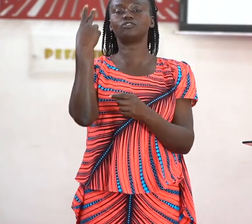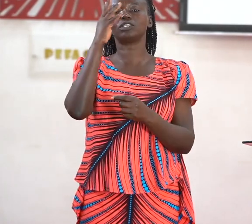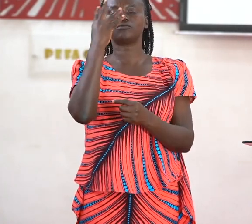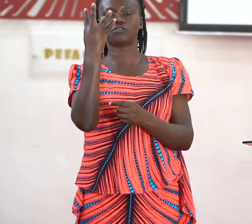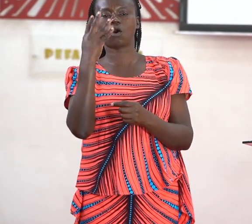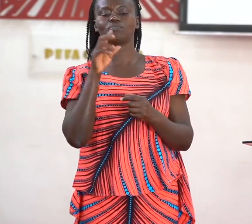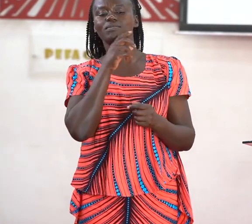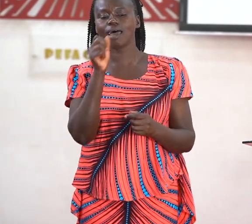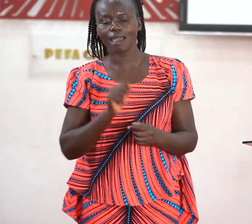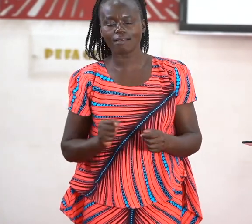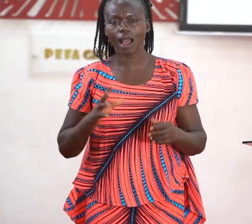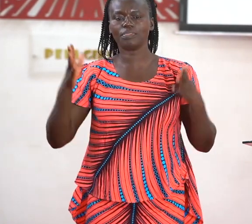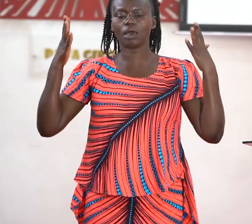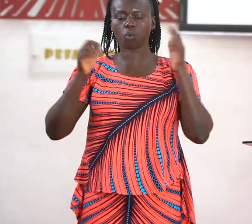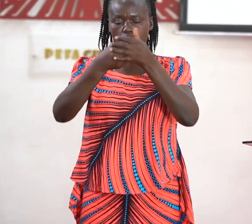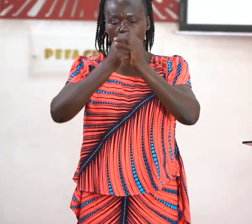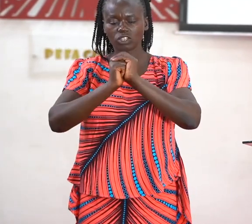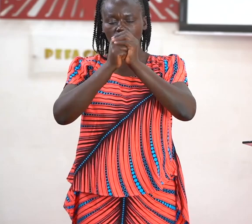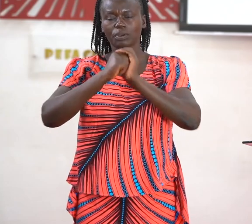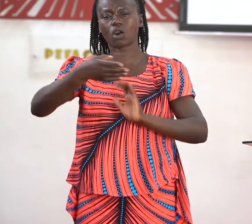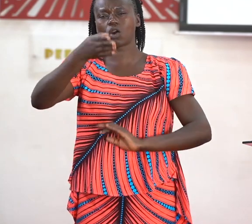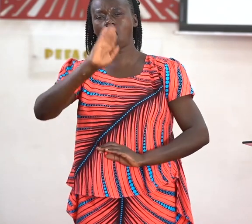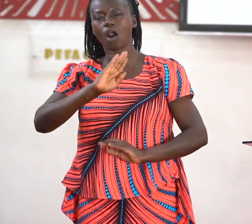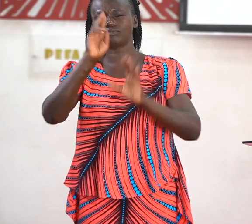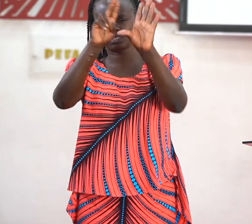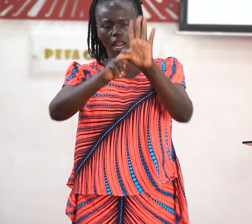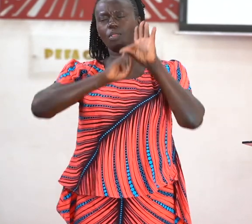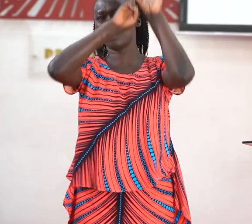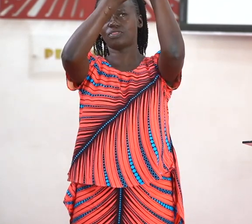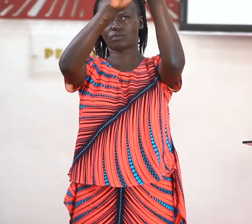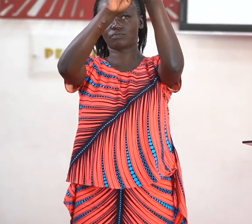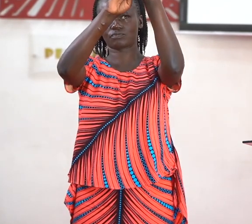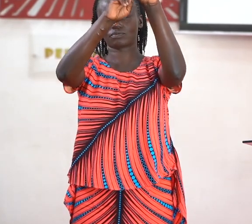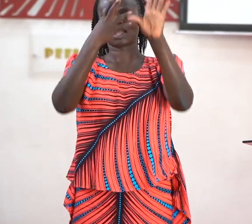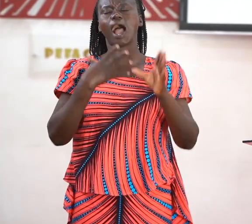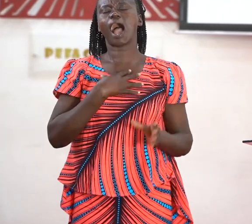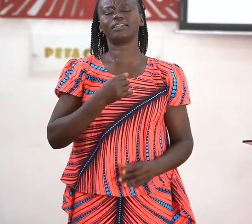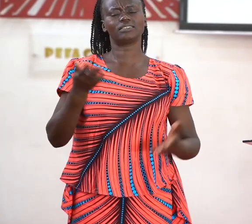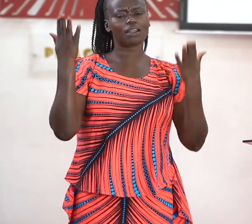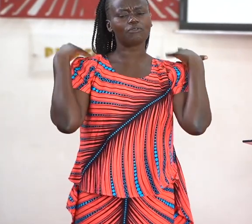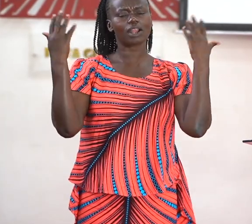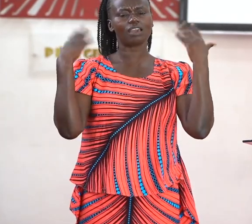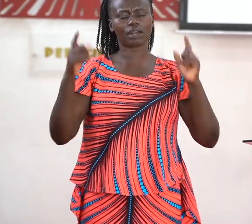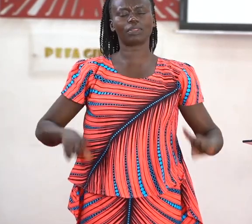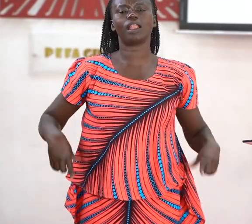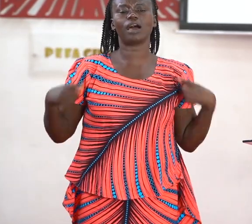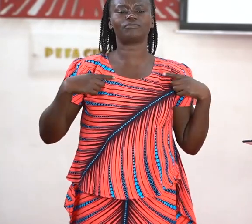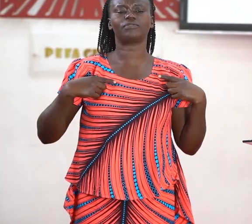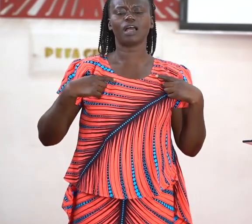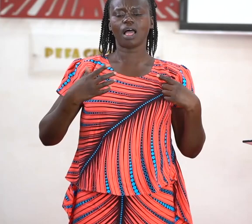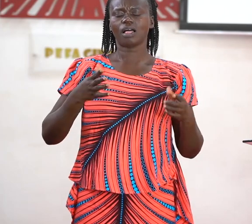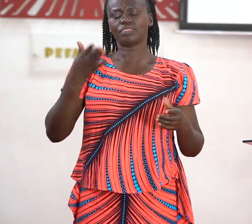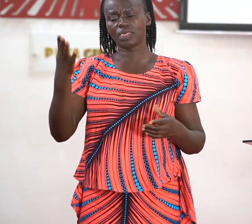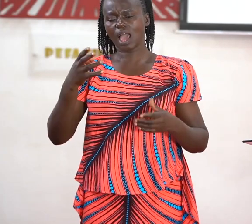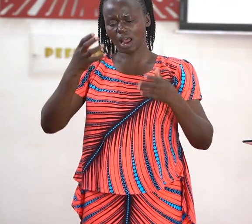worshiping God who is enthroned, you know, and lives forever and ever. They are casting their